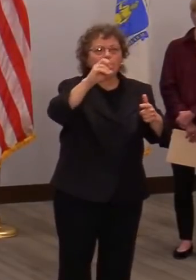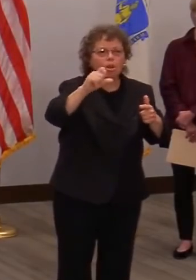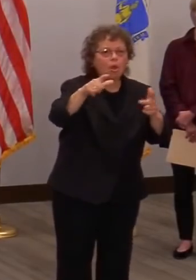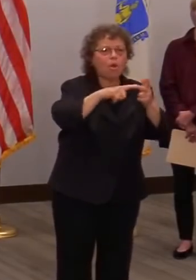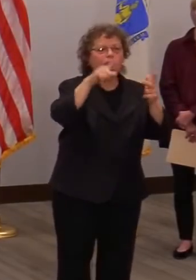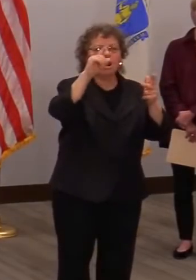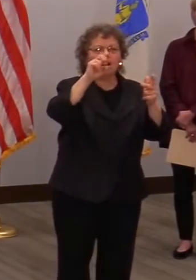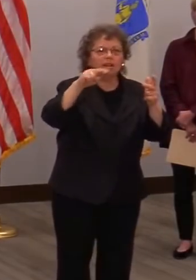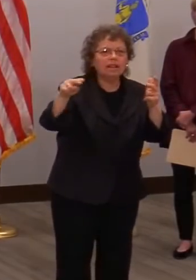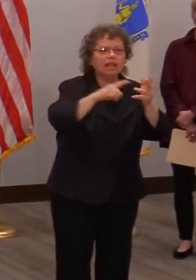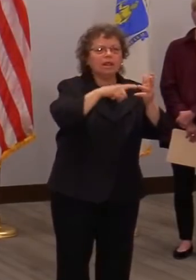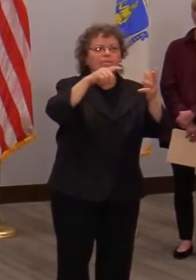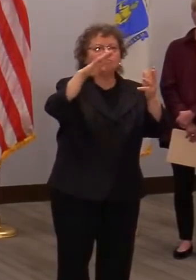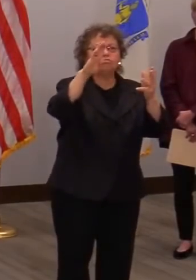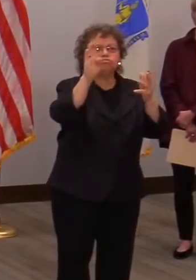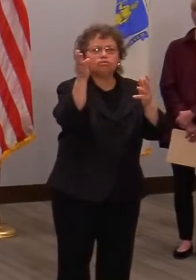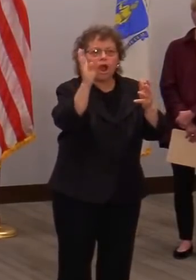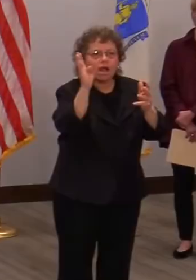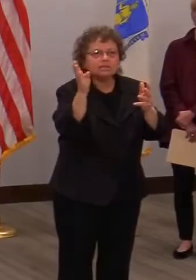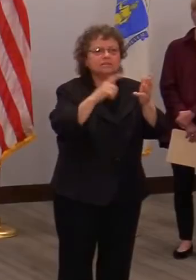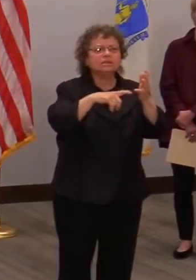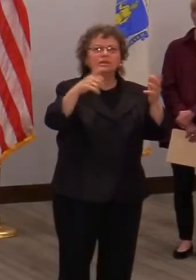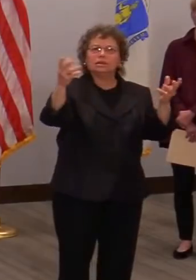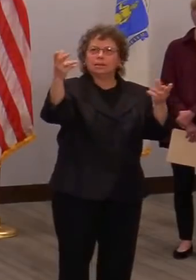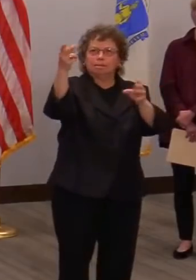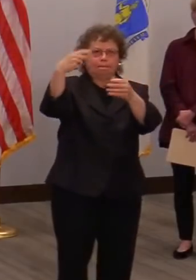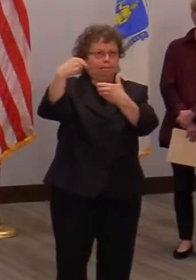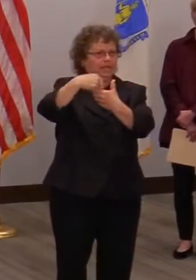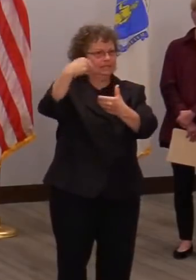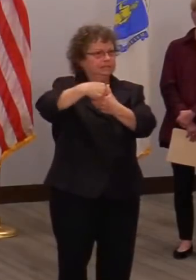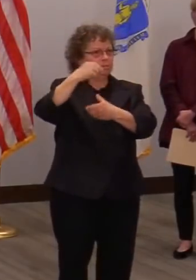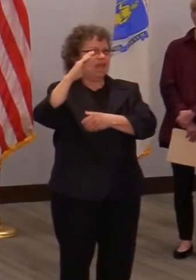that participate in our programs, that we can reach out and let